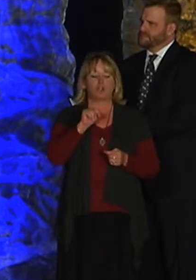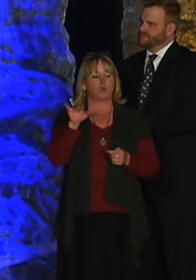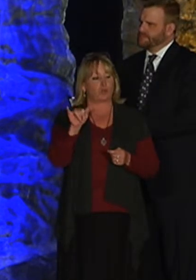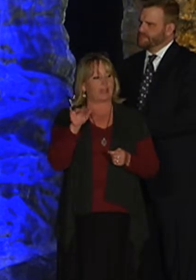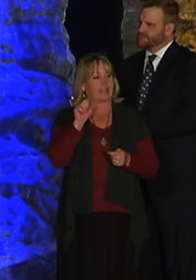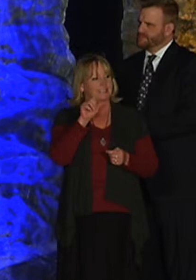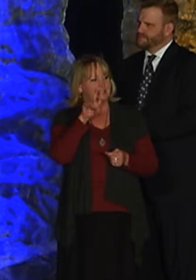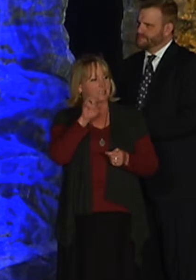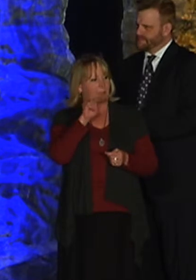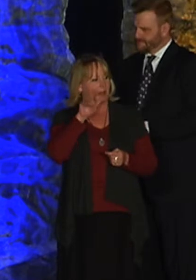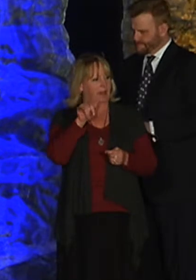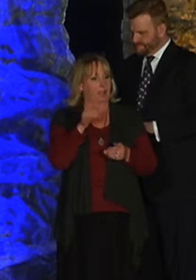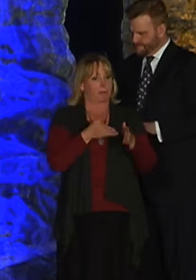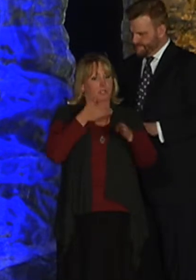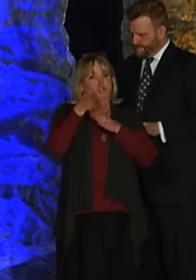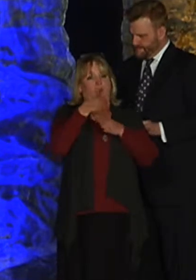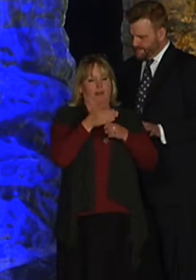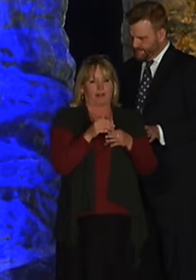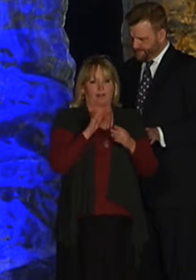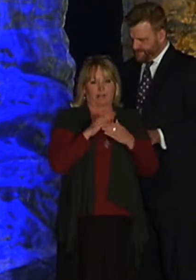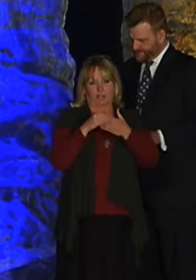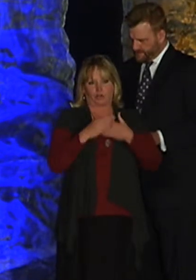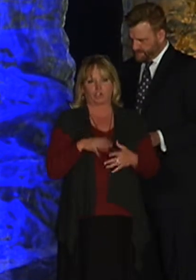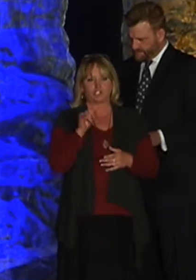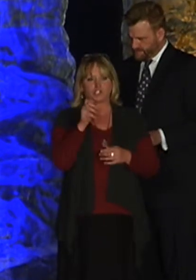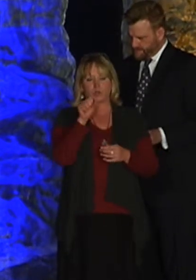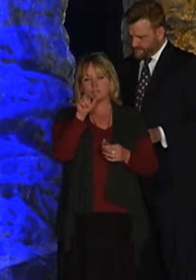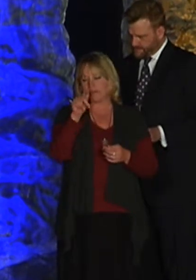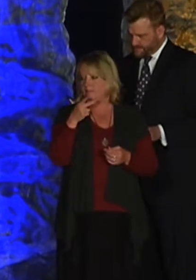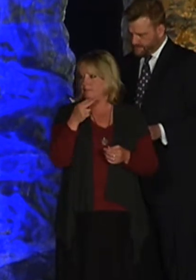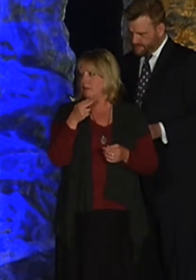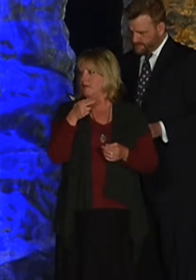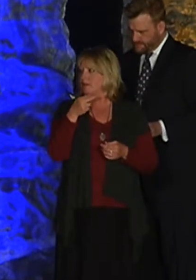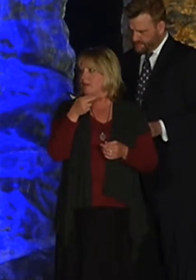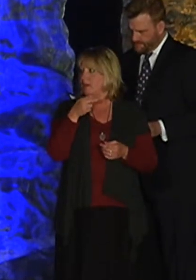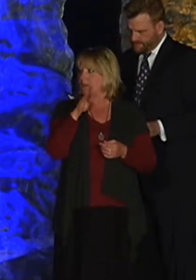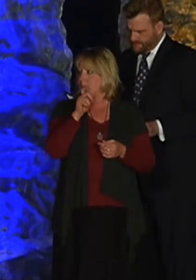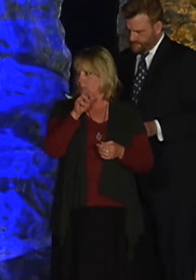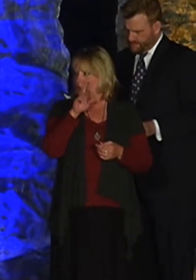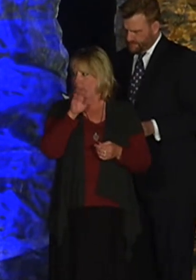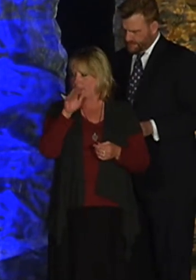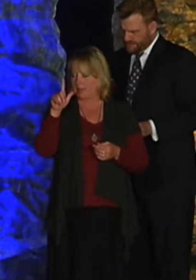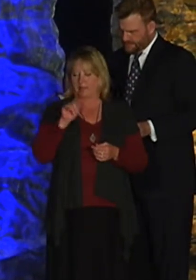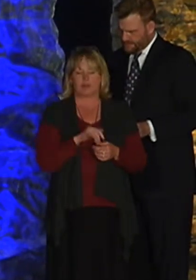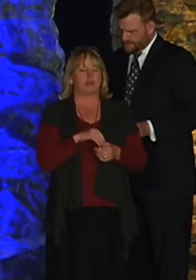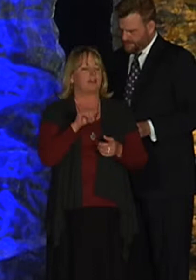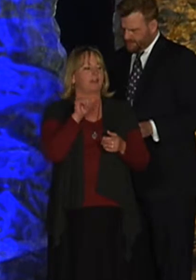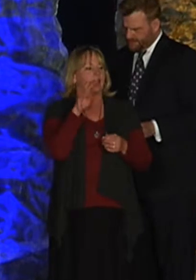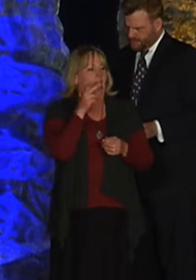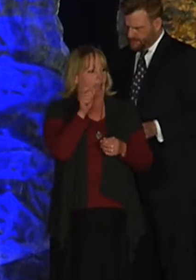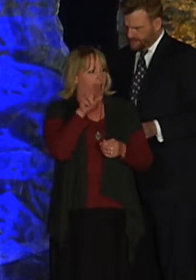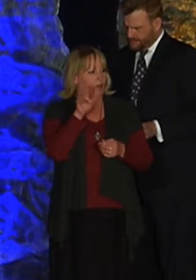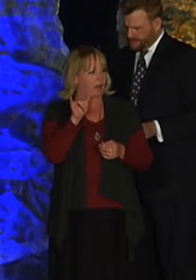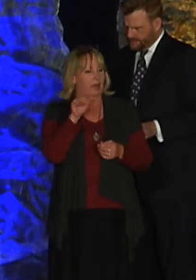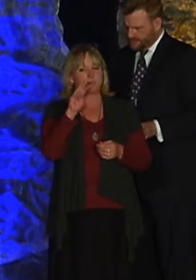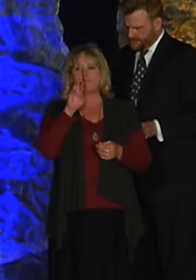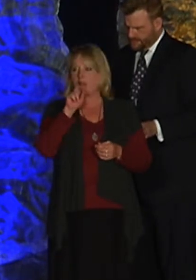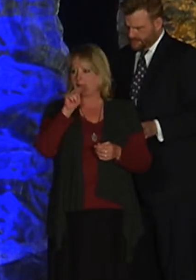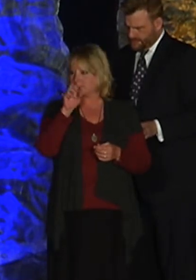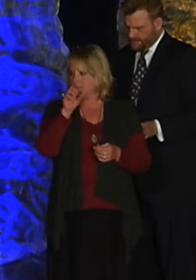Majority Leader Joseph Morelli, New York State Assemblyman Harry Bronson,